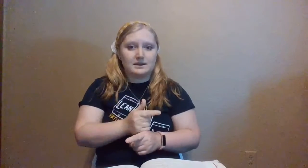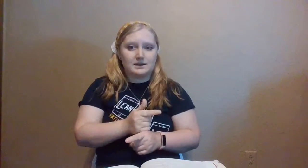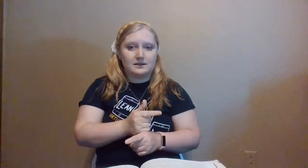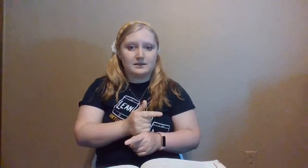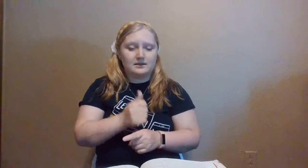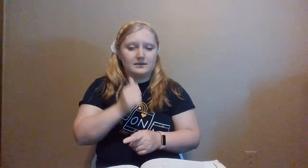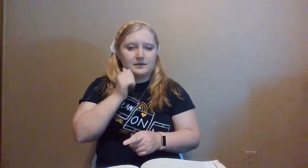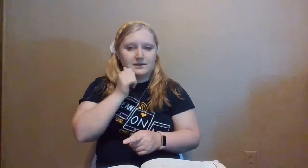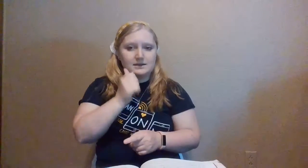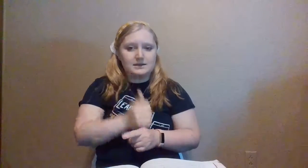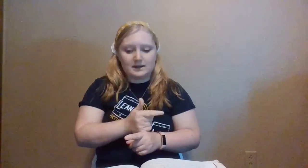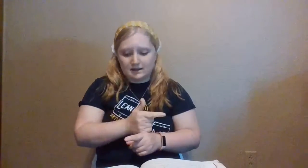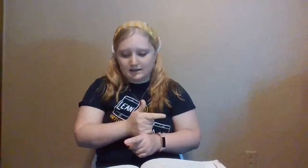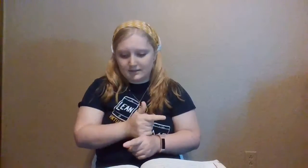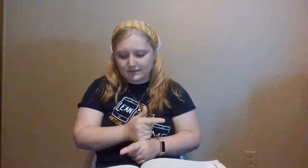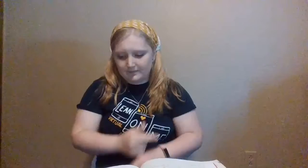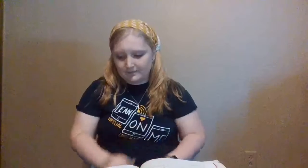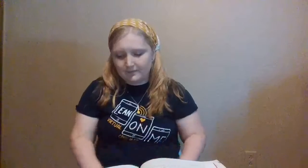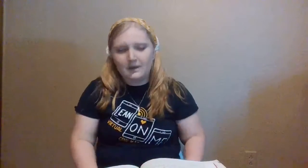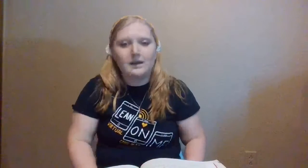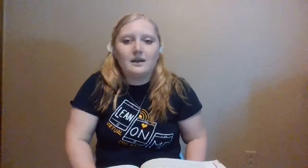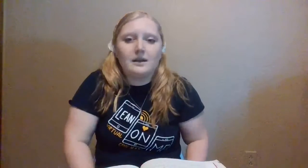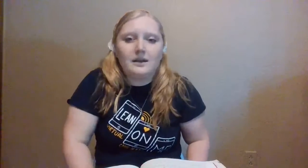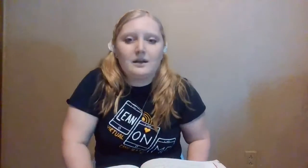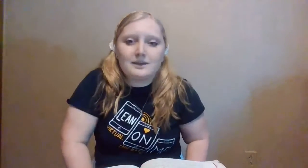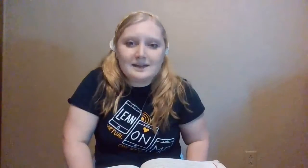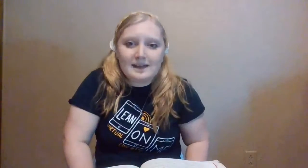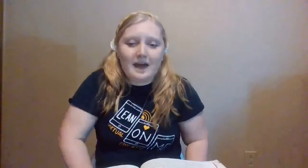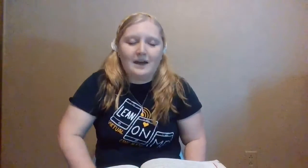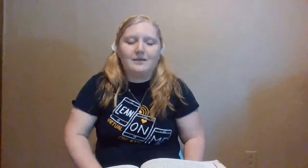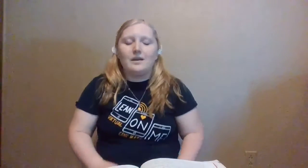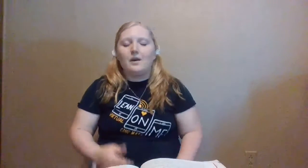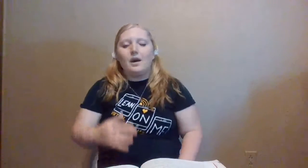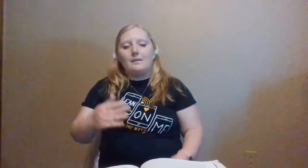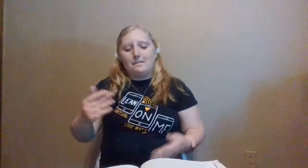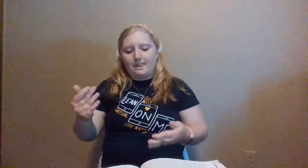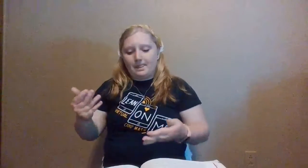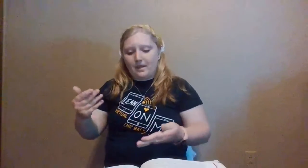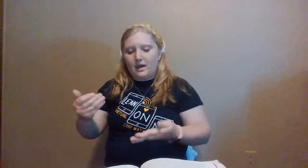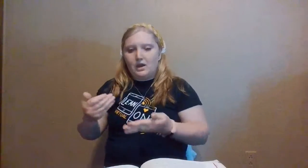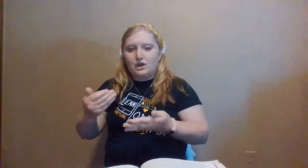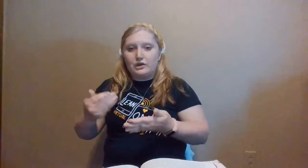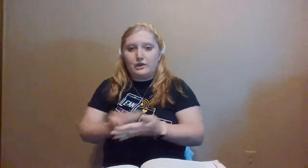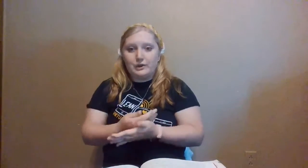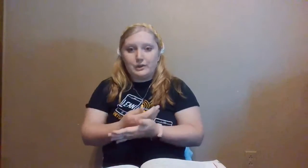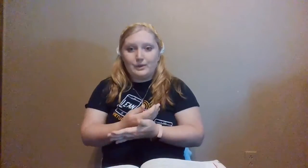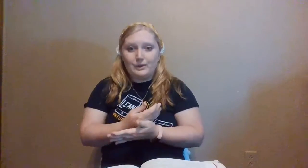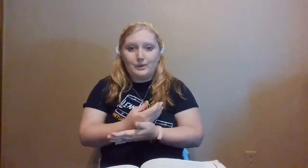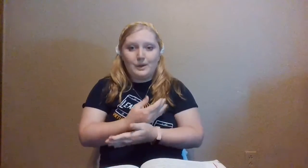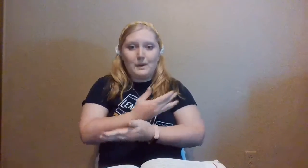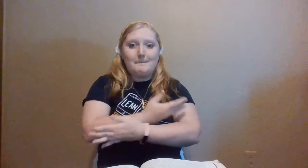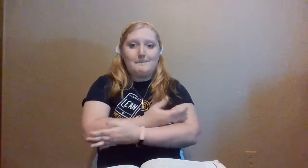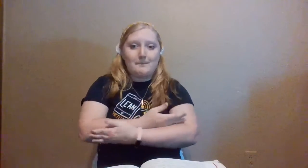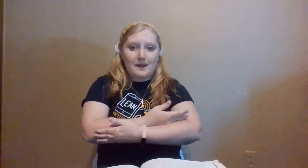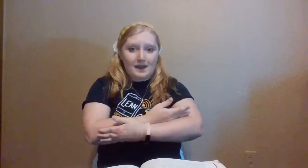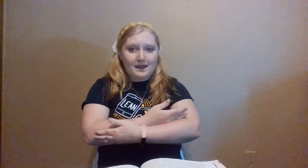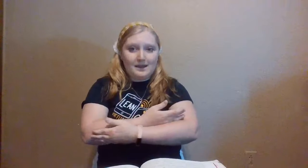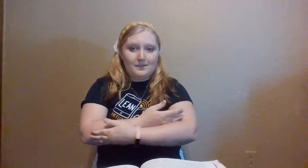sister, sister. Just like that. So, a new